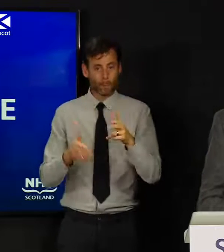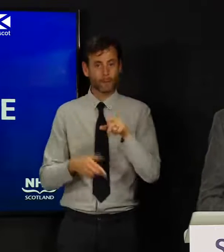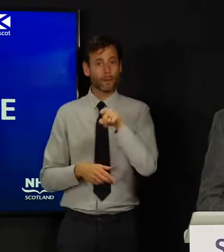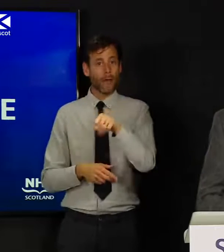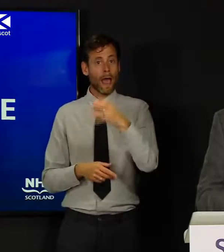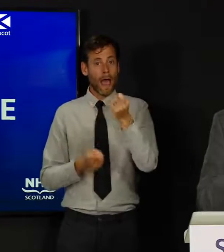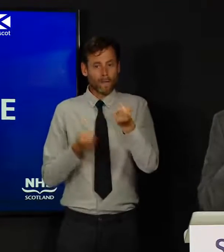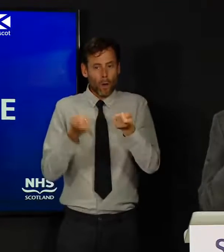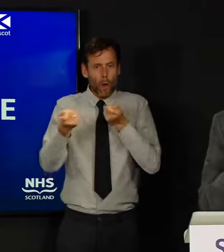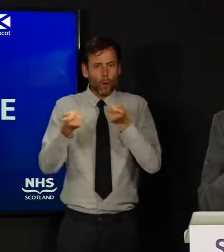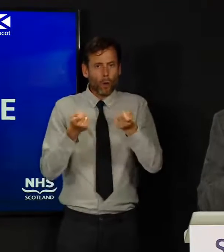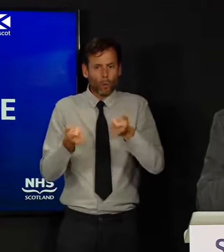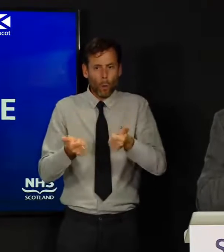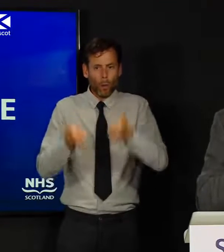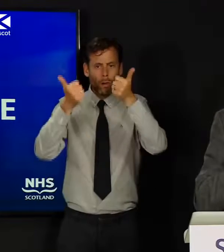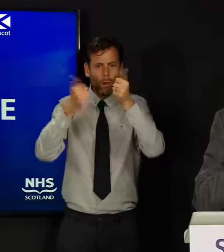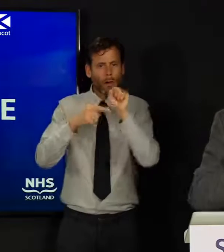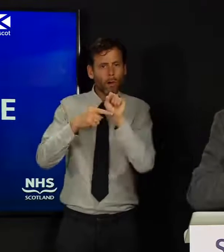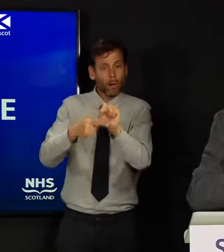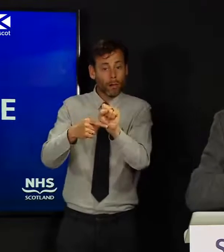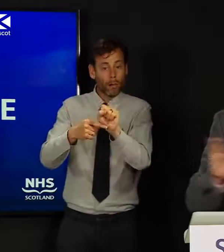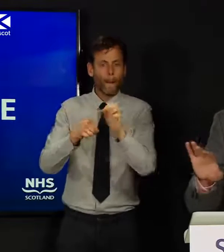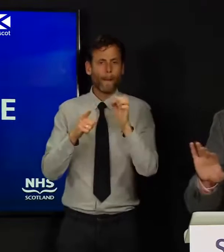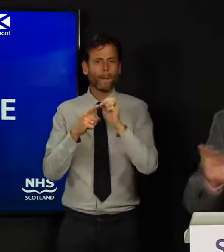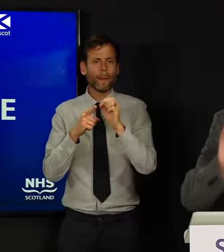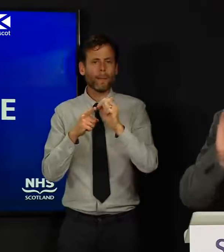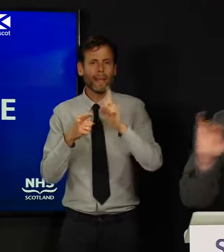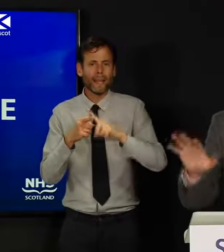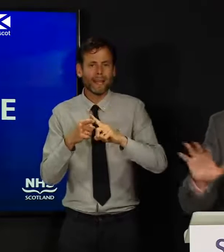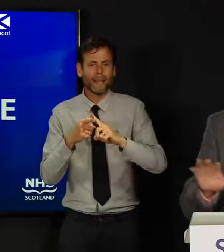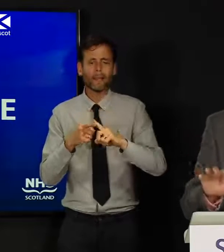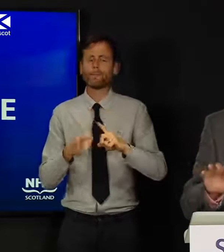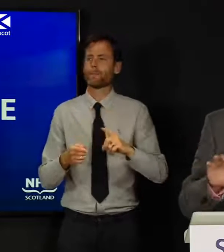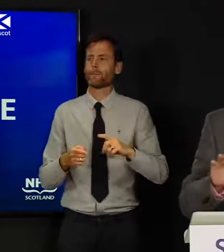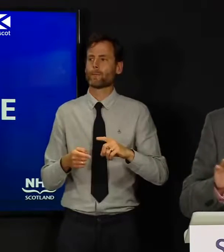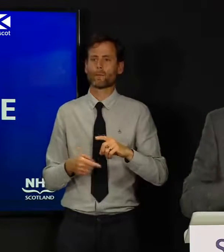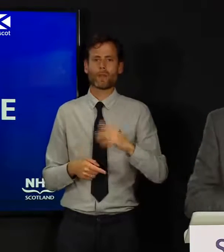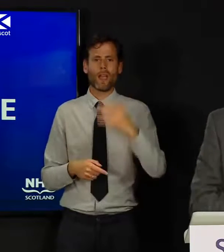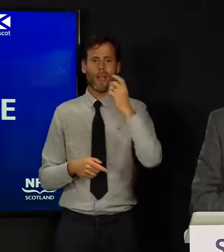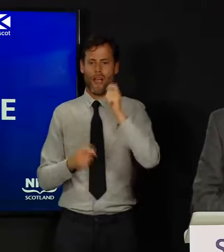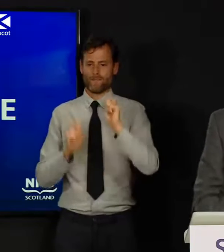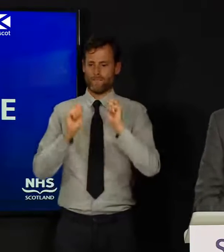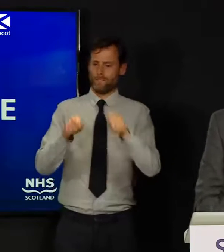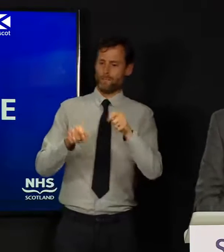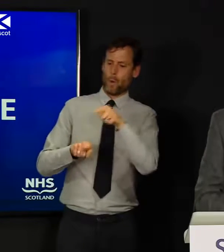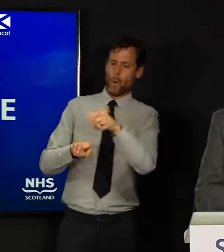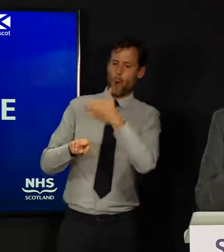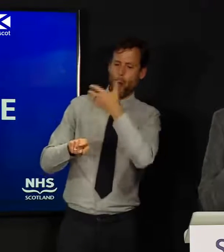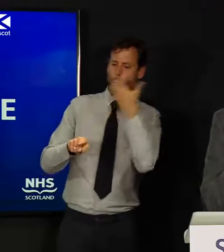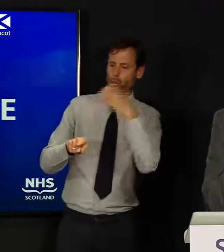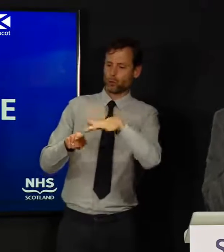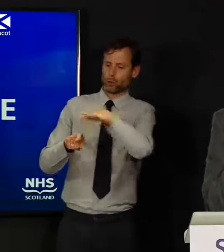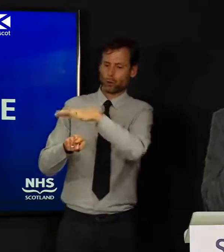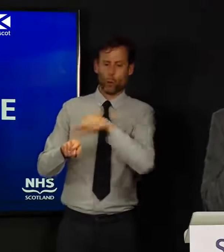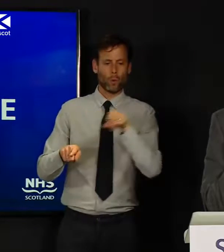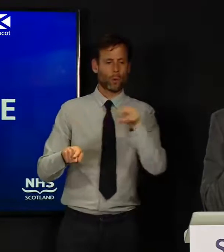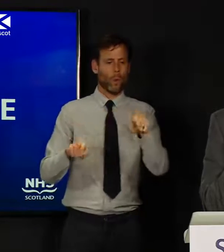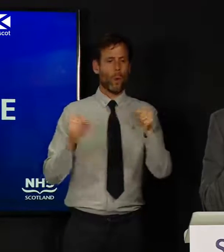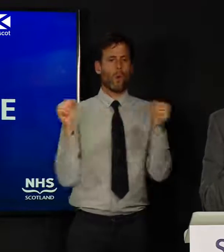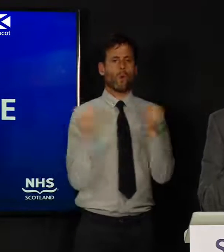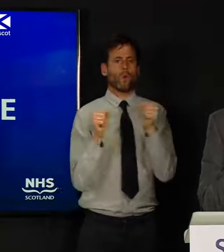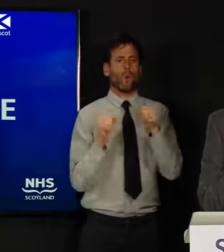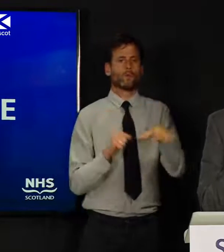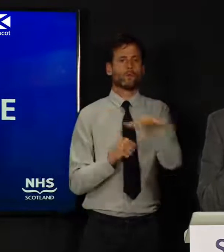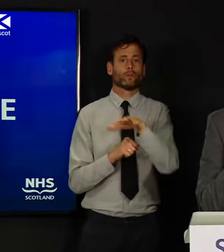in hospitals. The PPE, the correct division of labour between hot zones and cold zones. Testing is